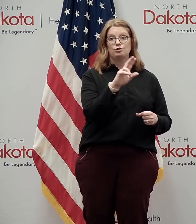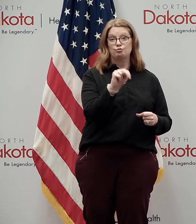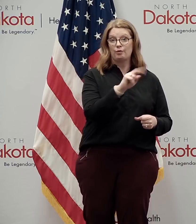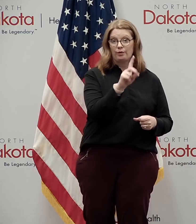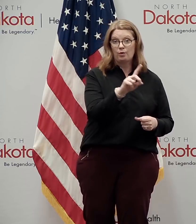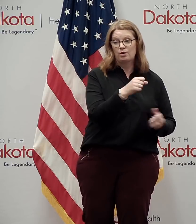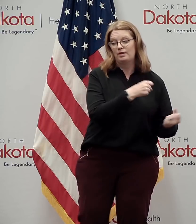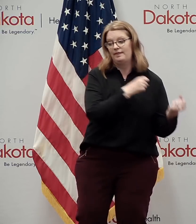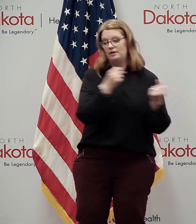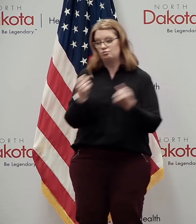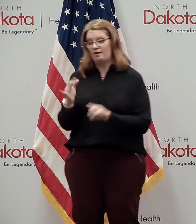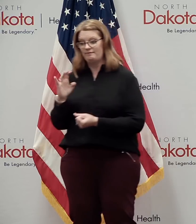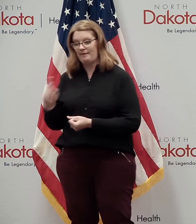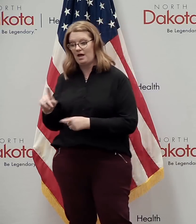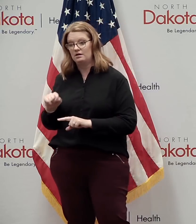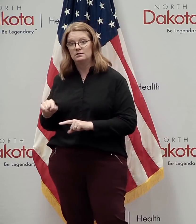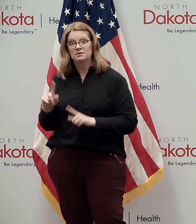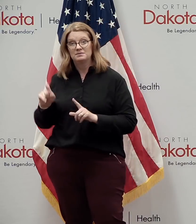when you come back.